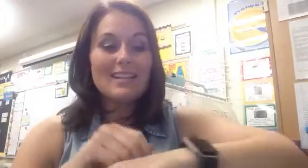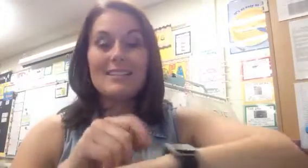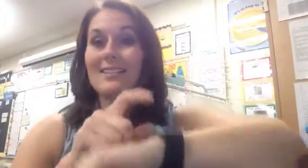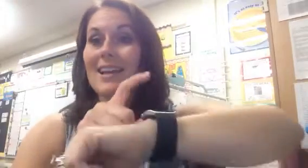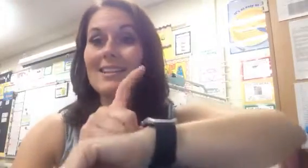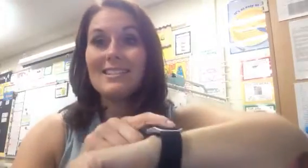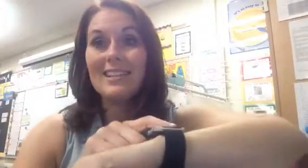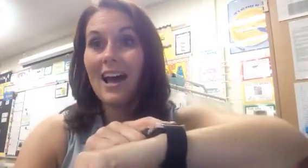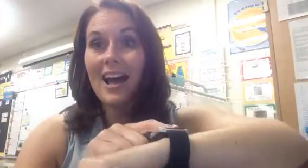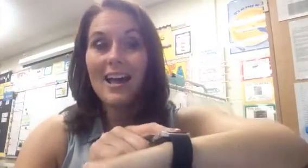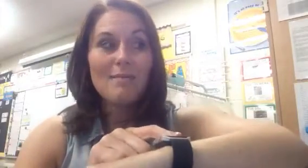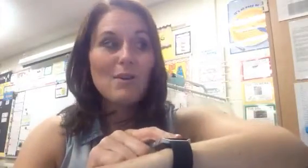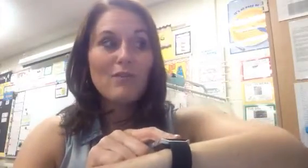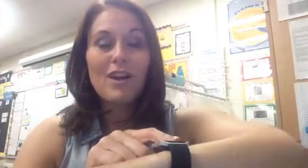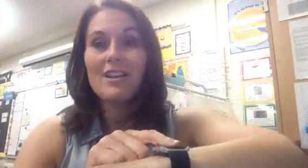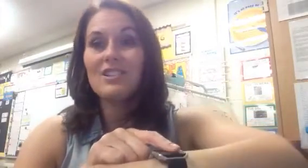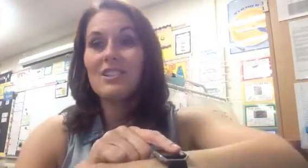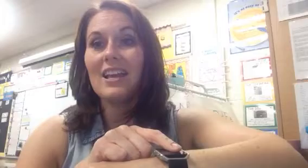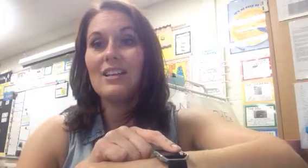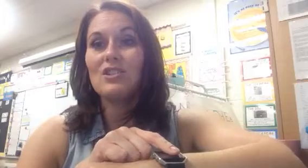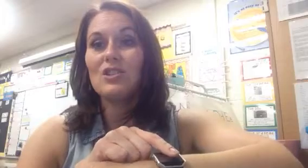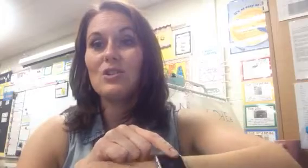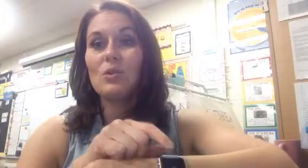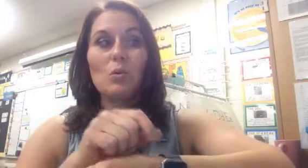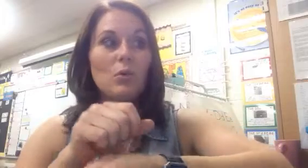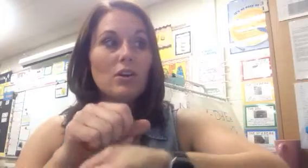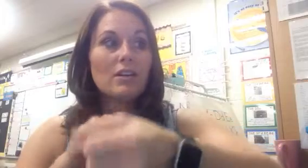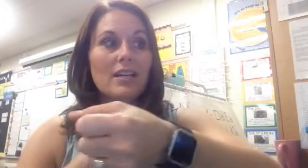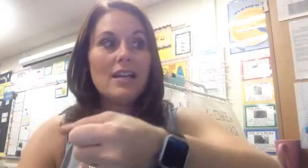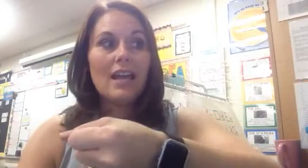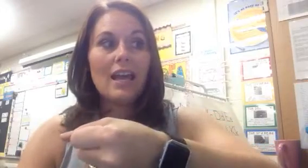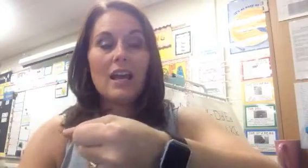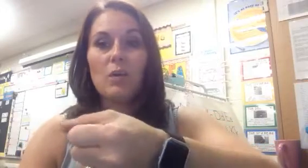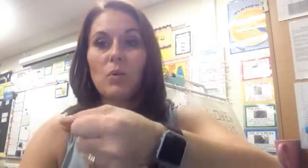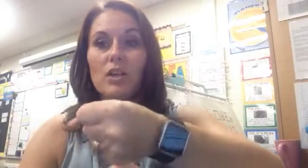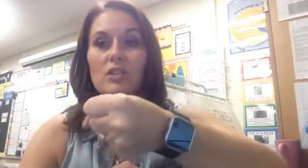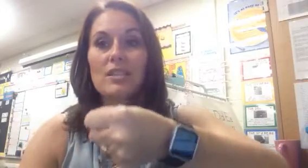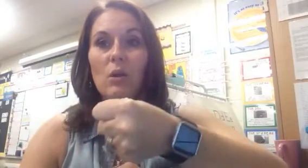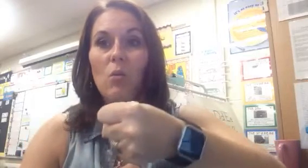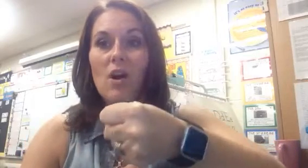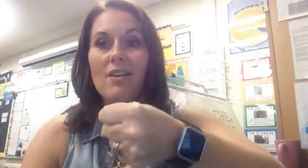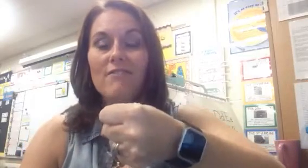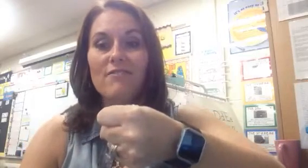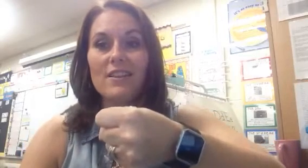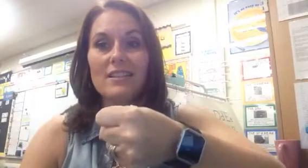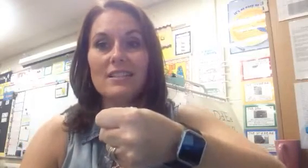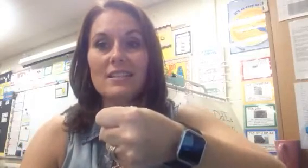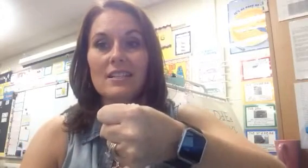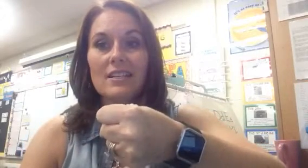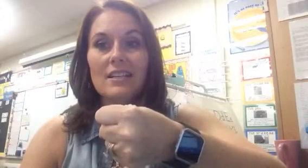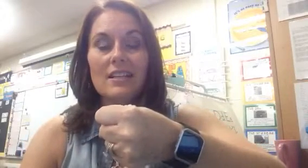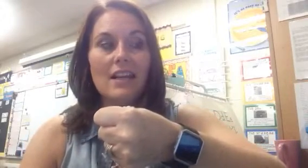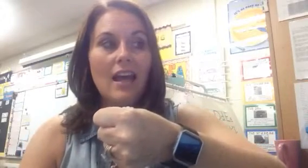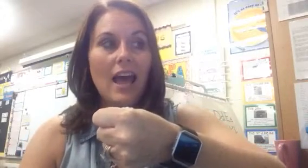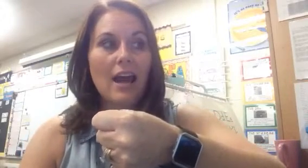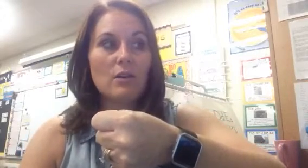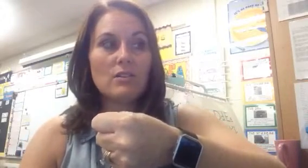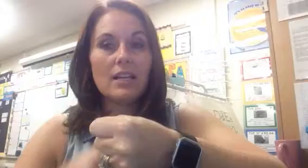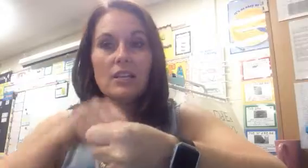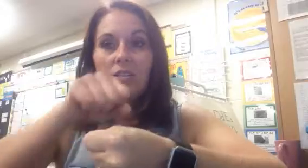it's time for us to get to work. And on work, you take one fist out and you take